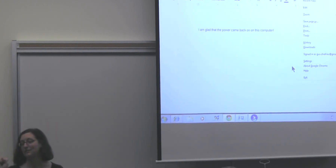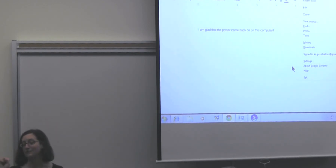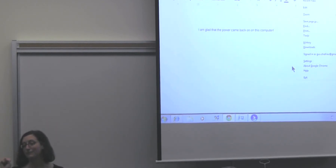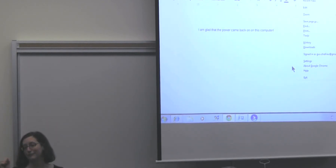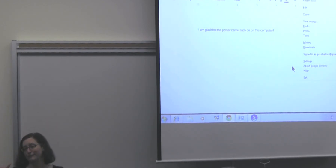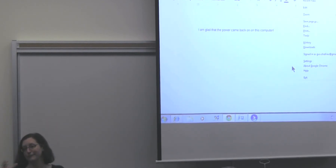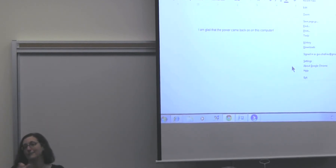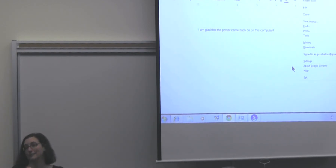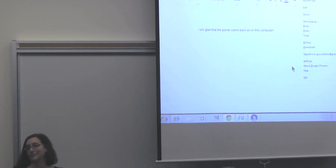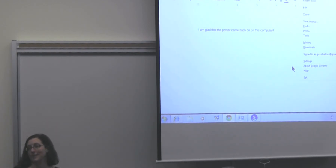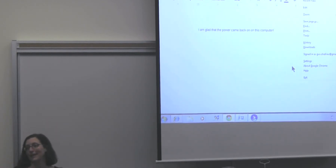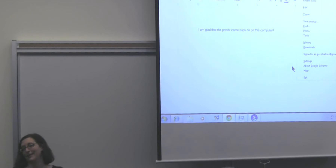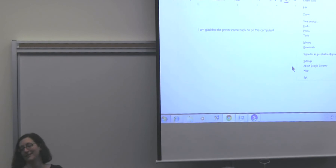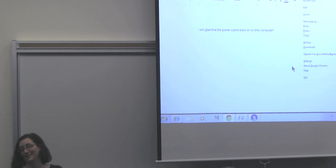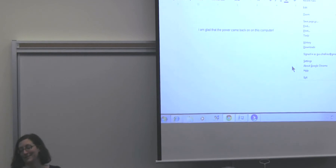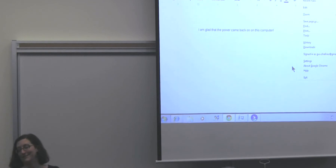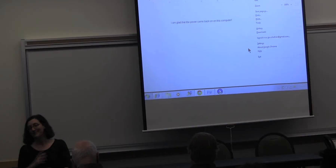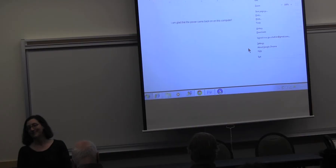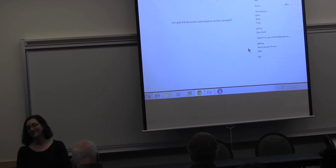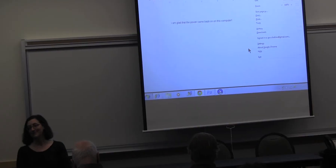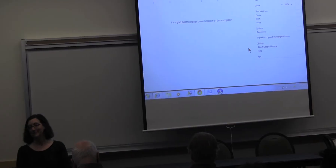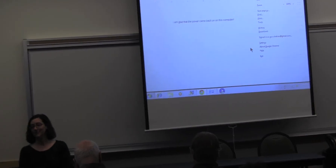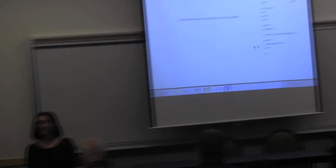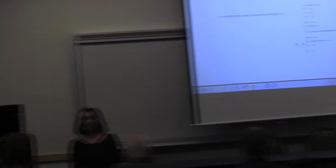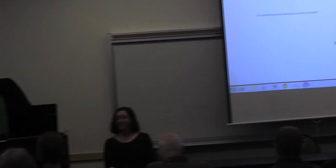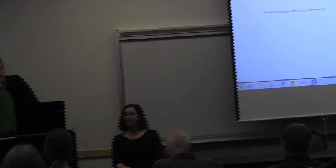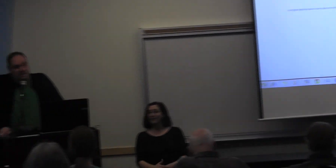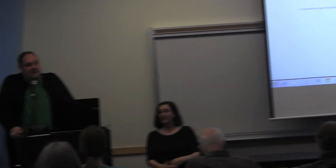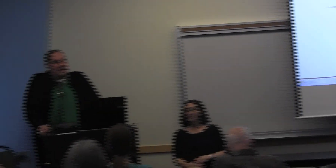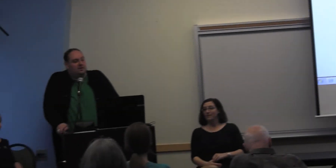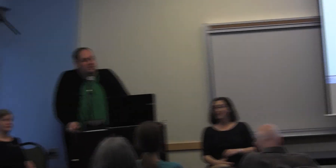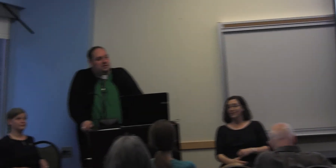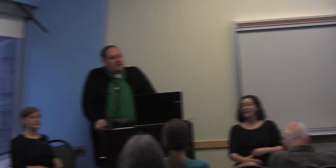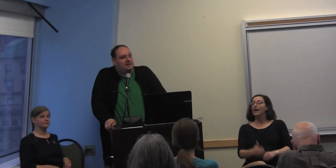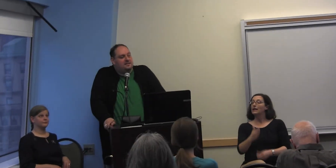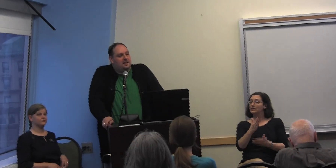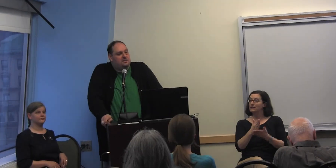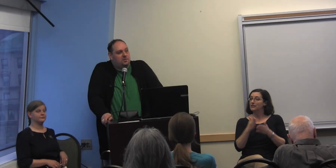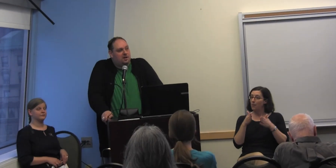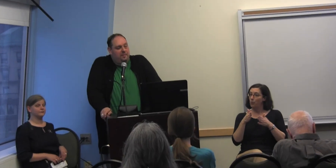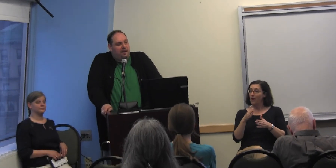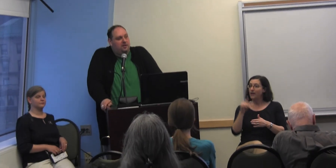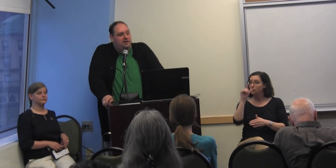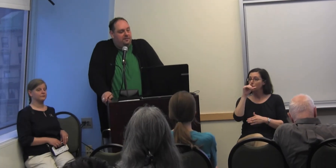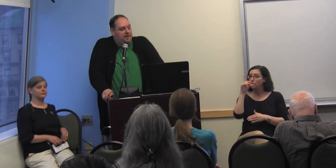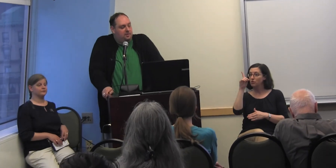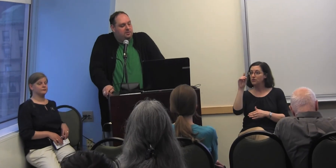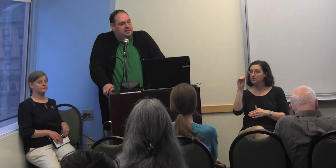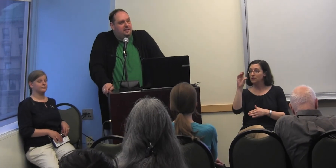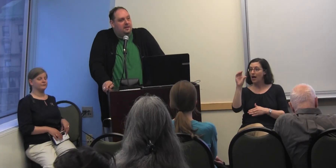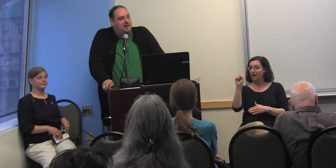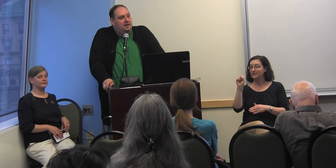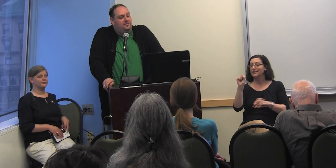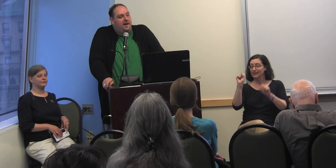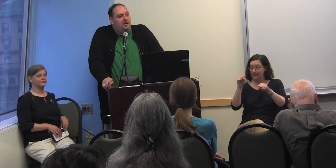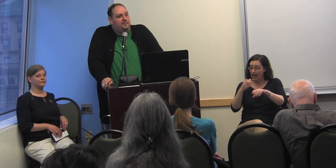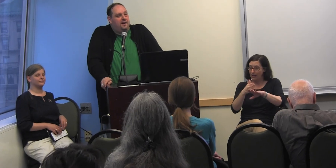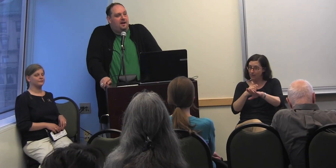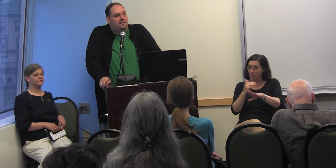In the blind nutshell. There are ways. Chancey tells me that Google Docs does work better if I'm